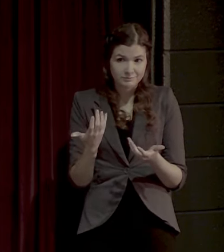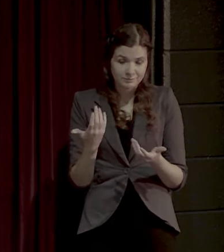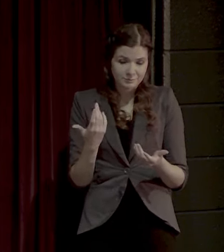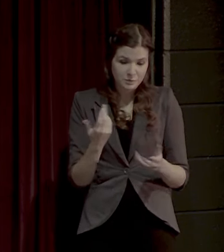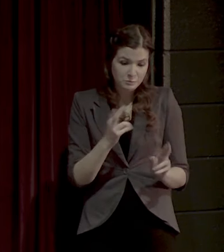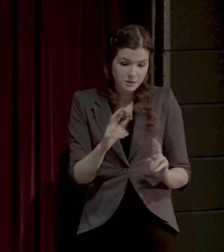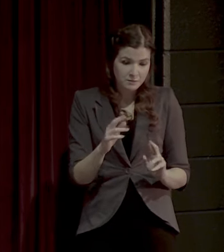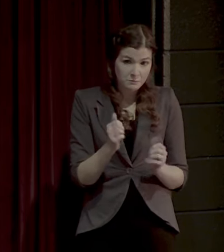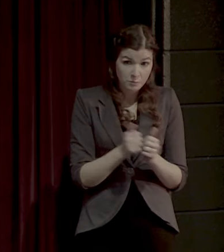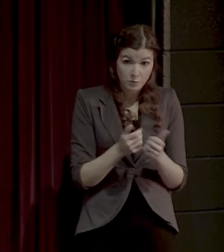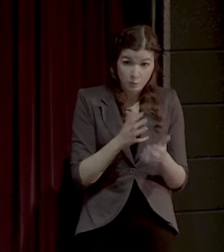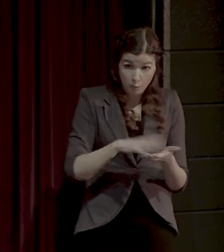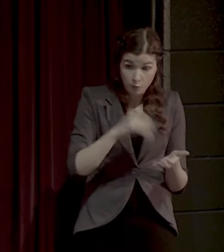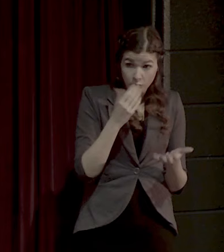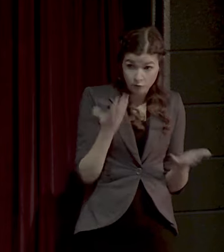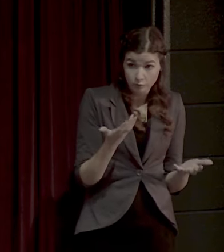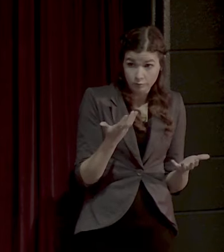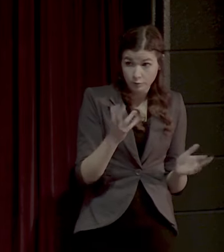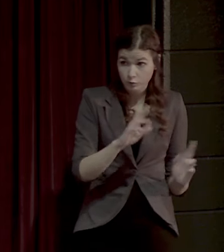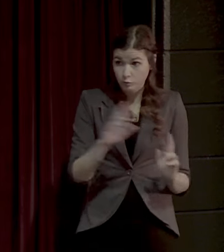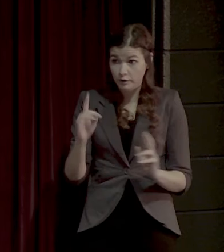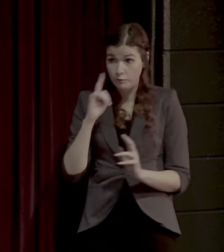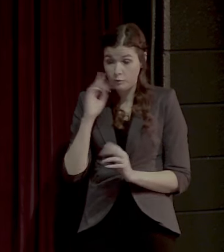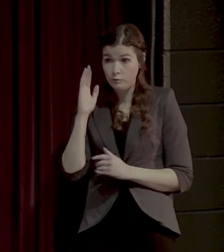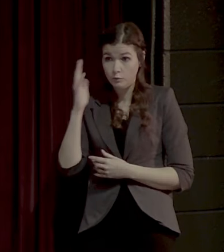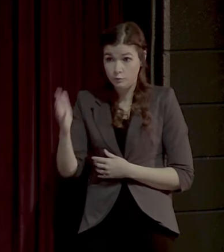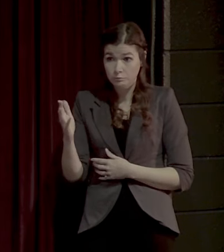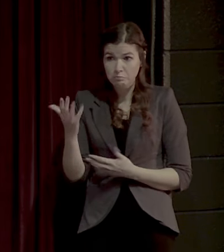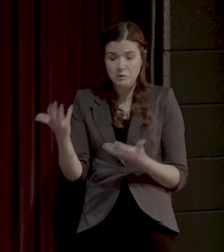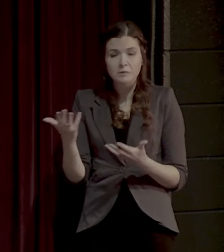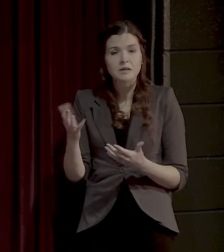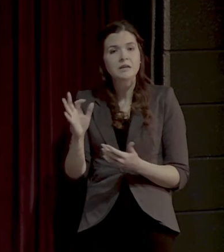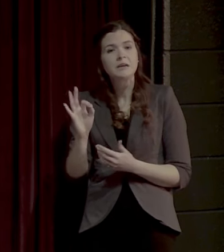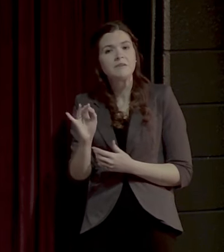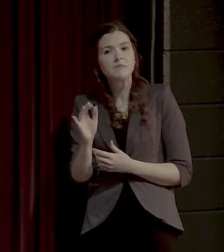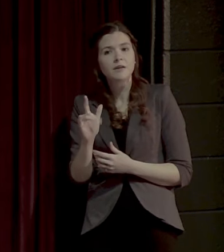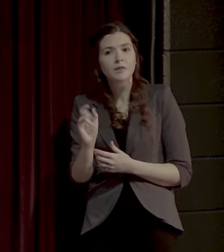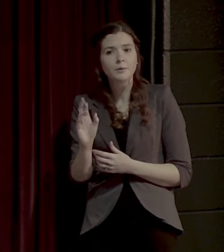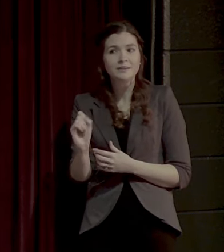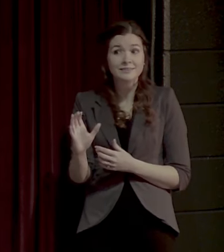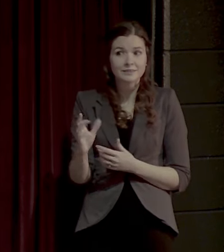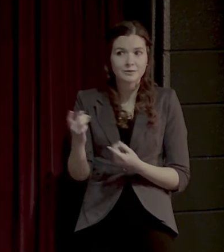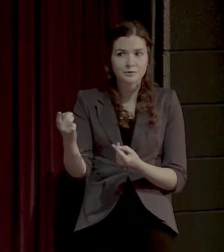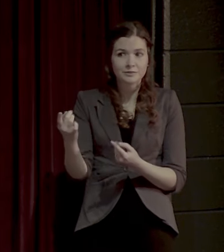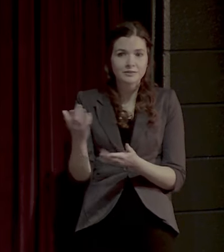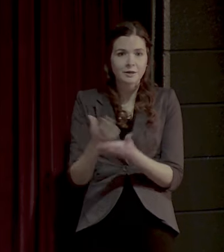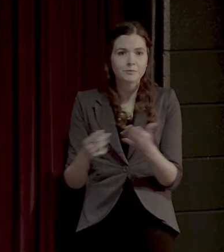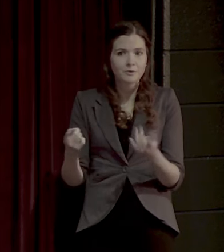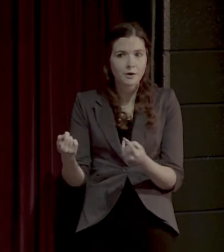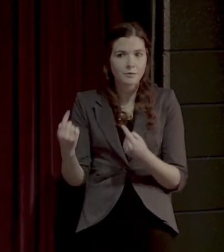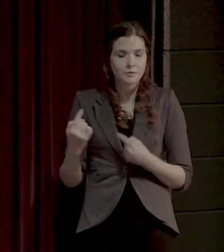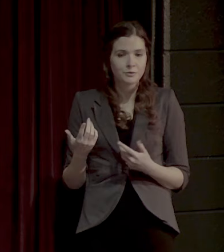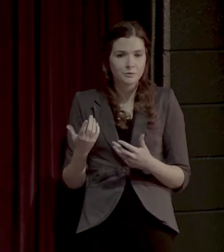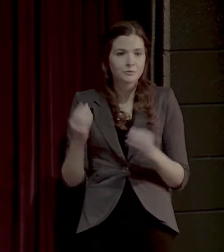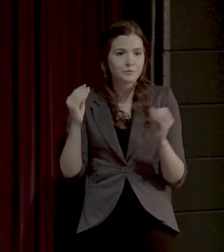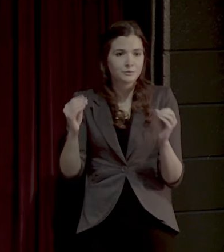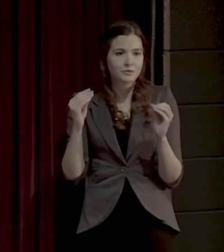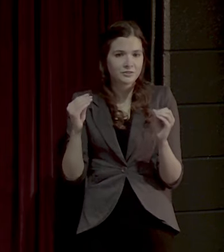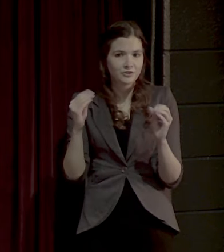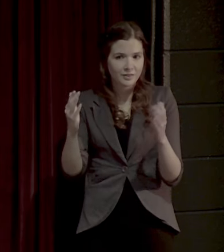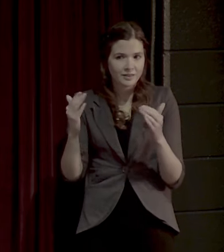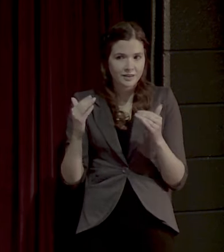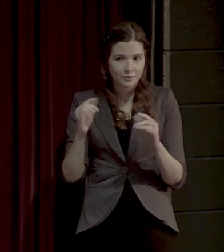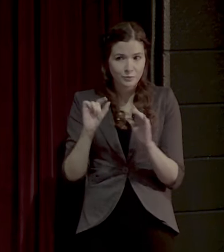future successes. Perhaps if LRSC is lucky, some of you may be back here to teach the next generation